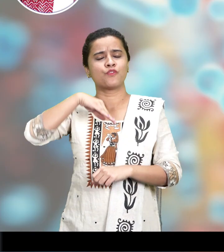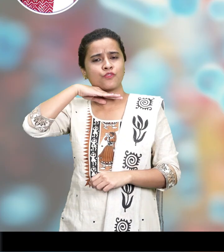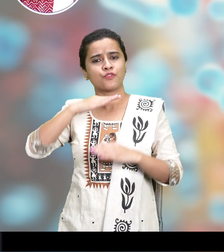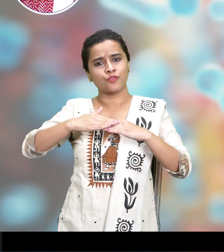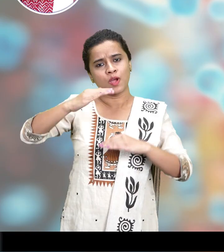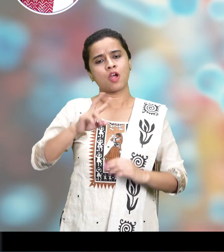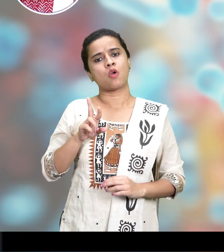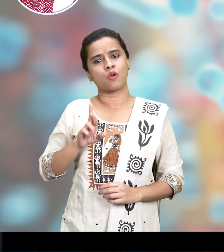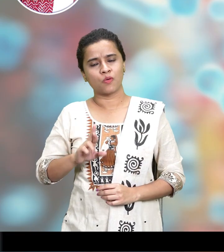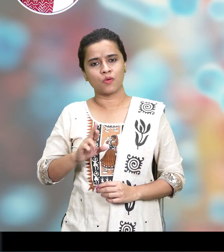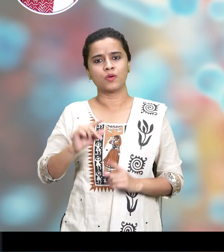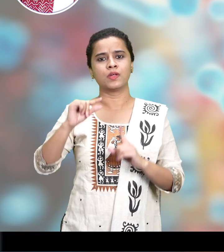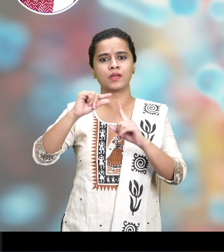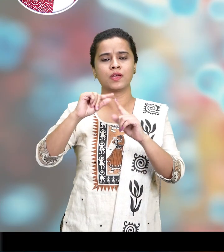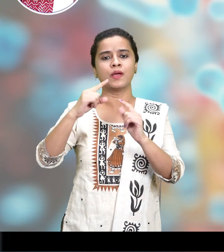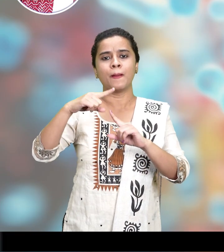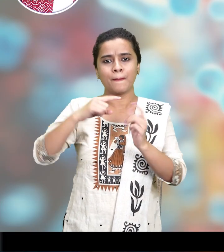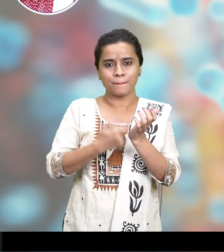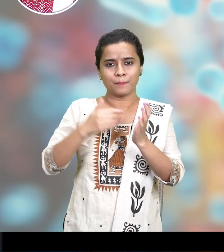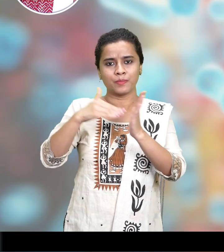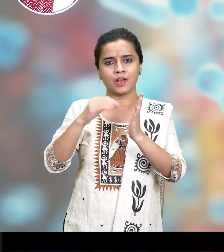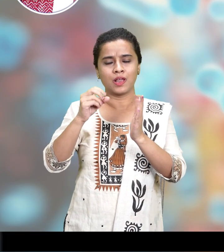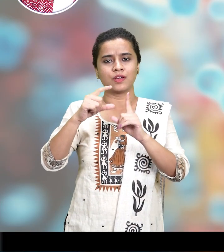or plasmodium